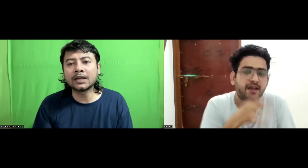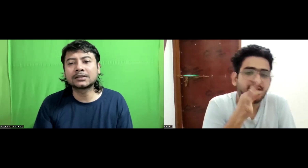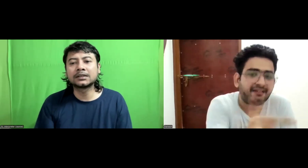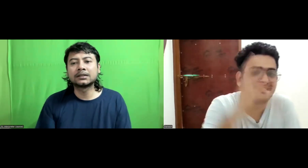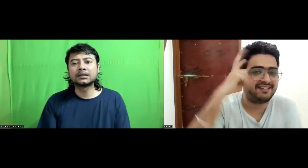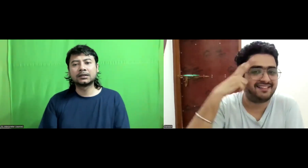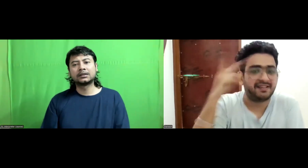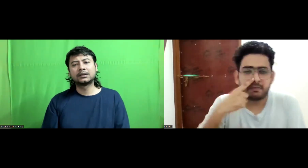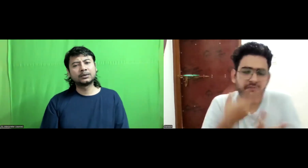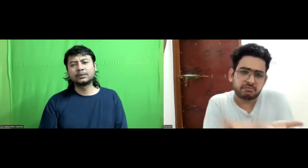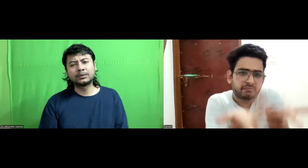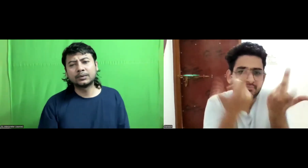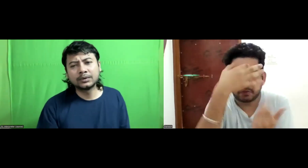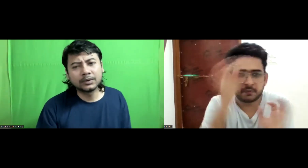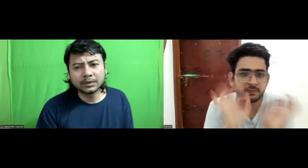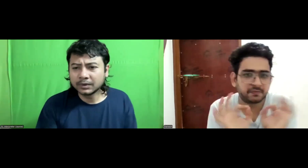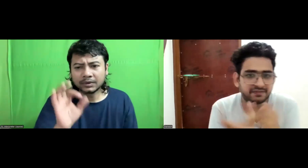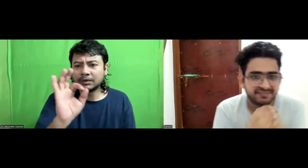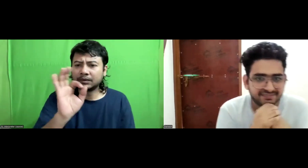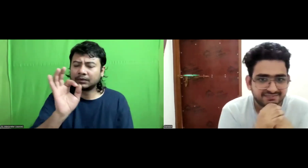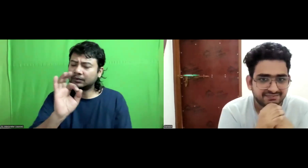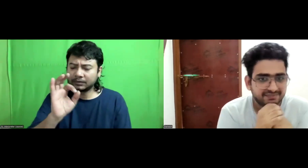you you can ask. tell her that we can do it. Tell her we can do it.